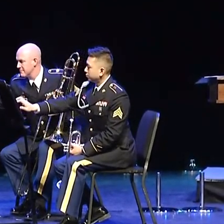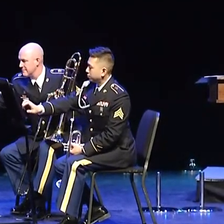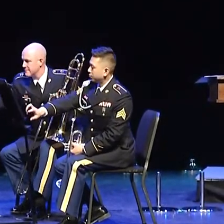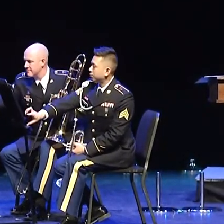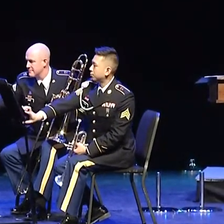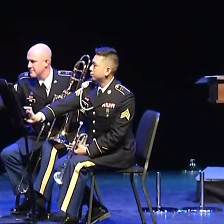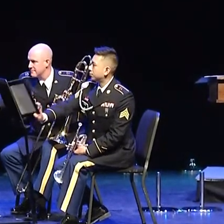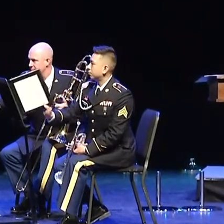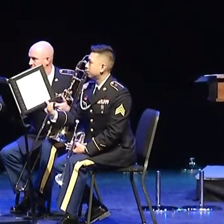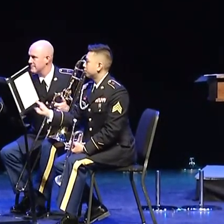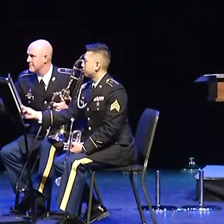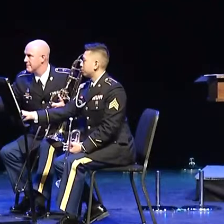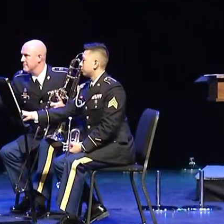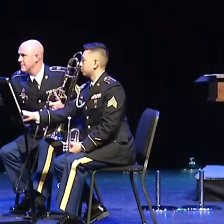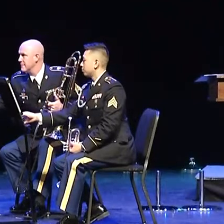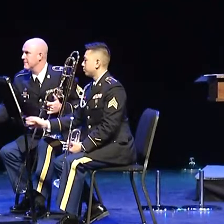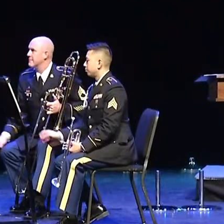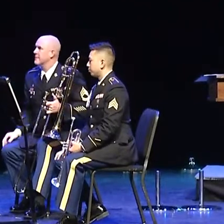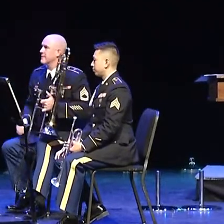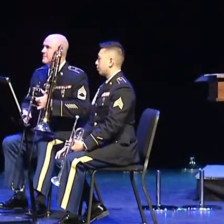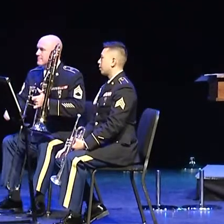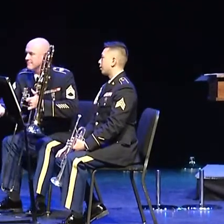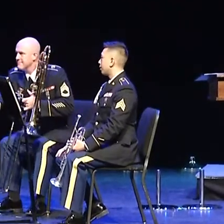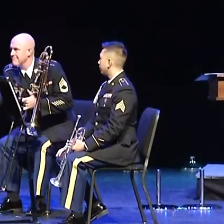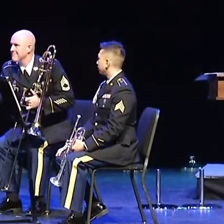cell phones and other devices. Thank you.